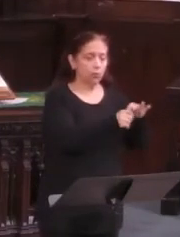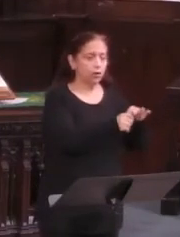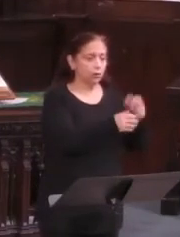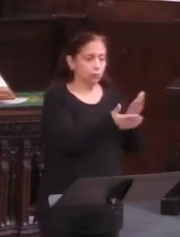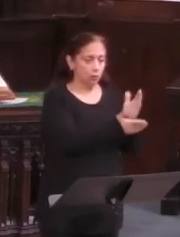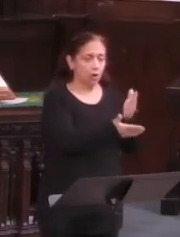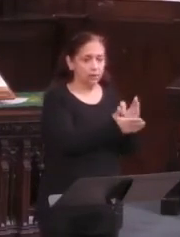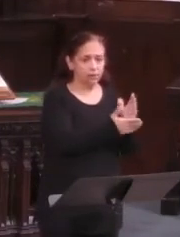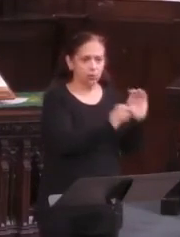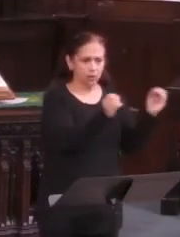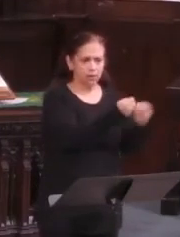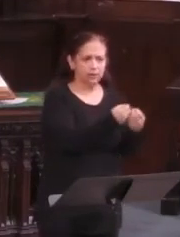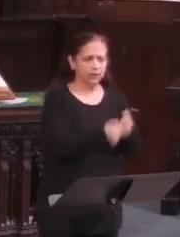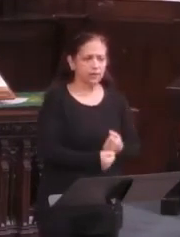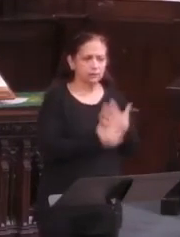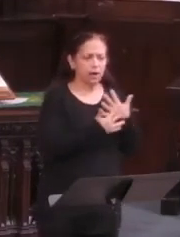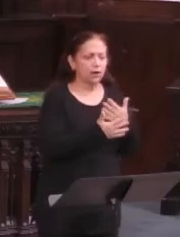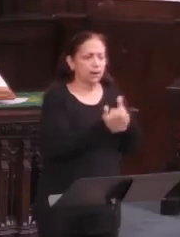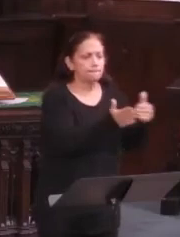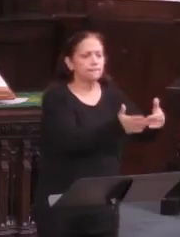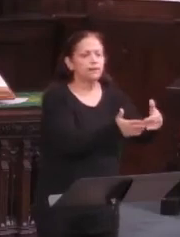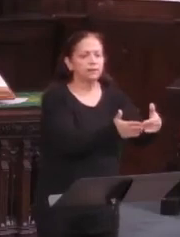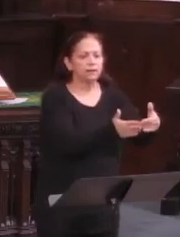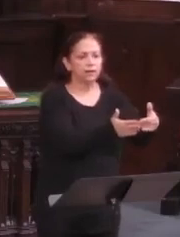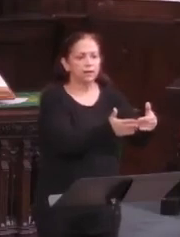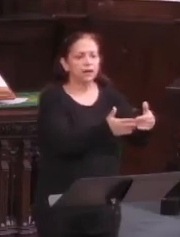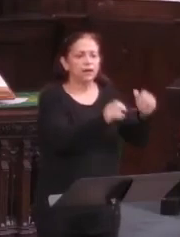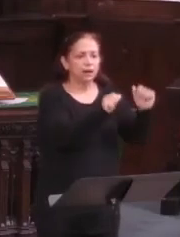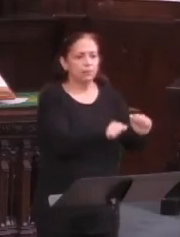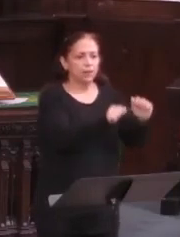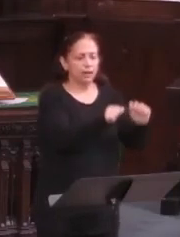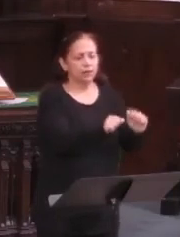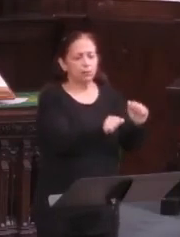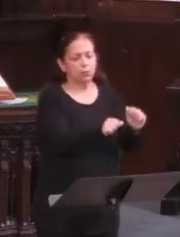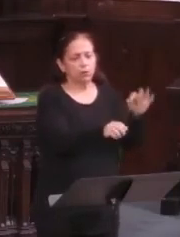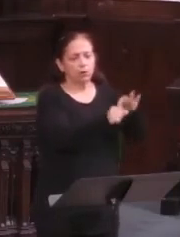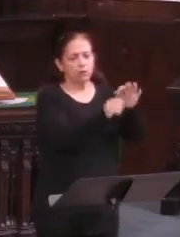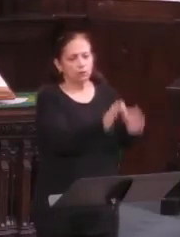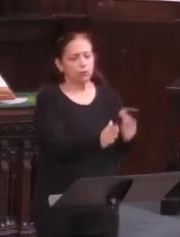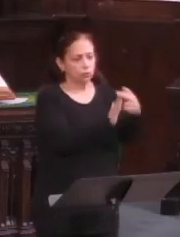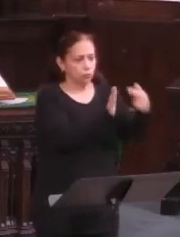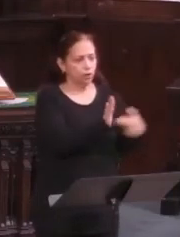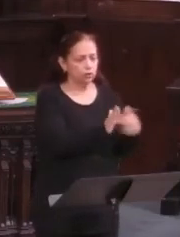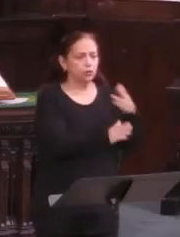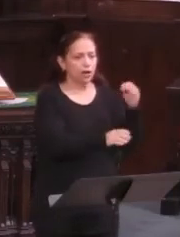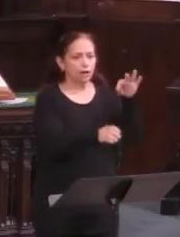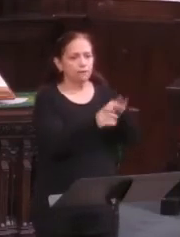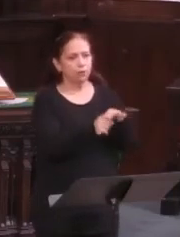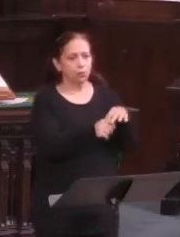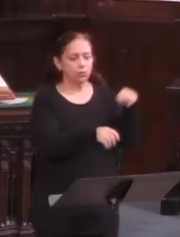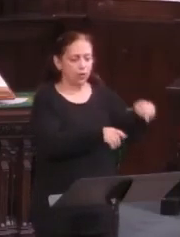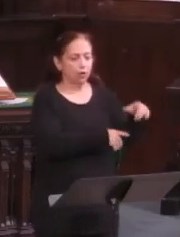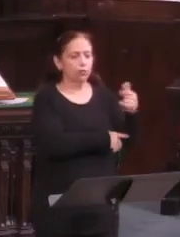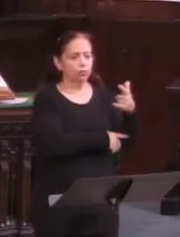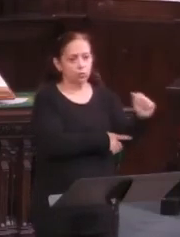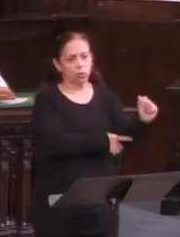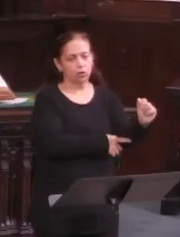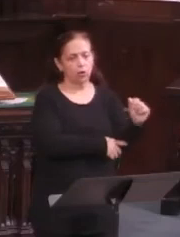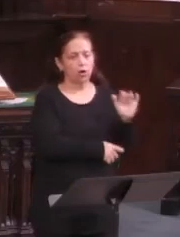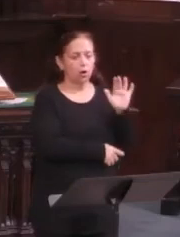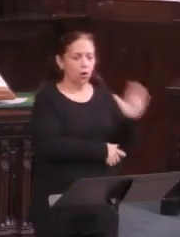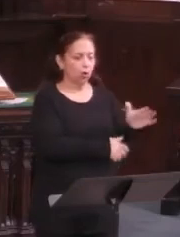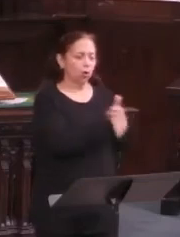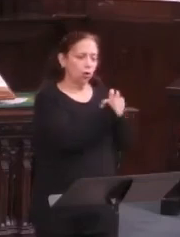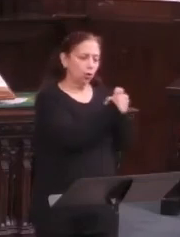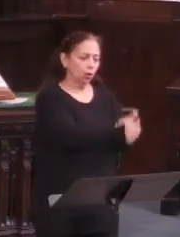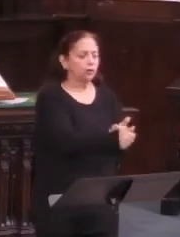nonprofits, inspired nearly a million eligible voters to register to vote in Georgia. Her